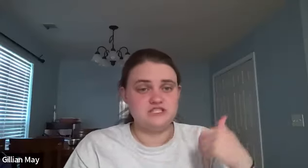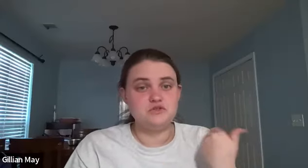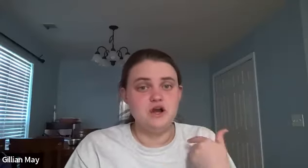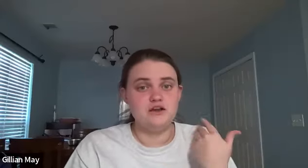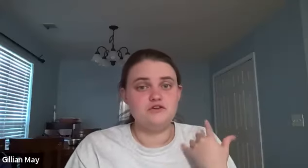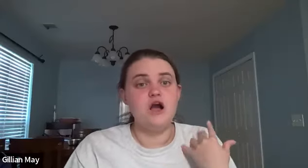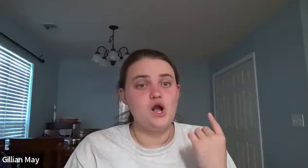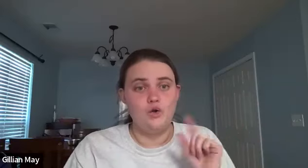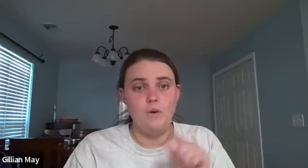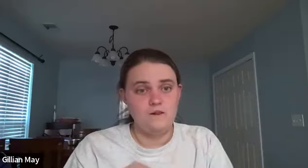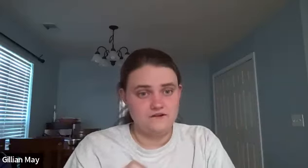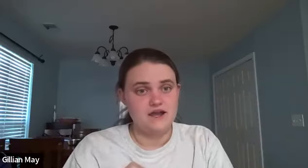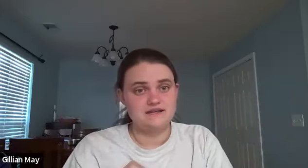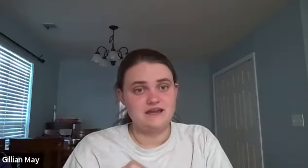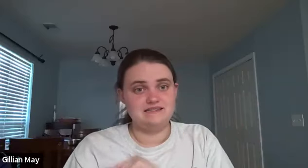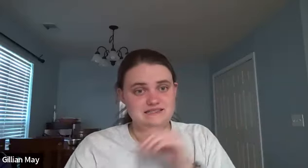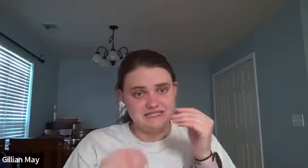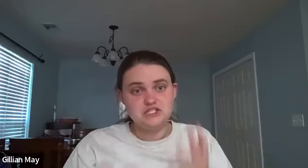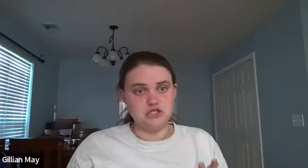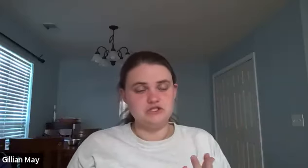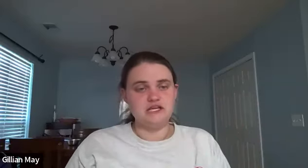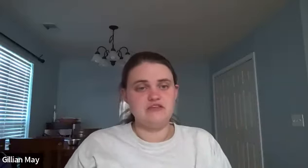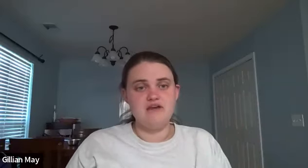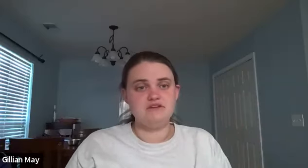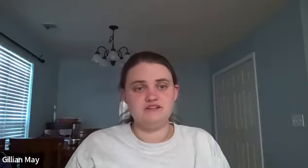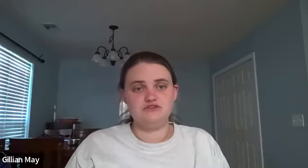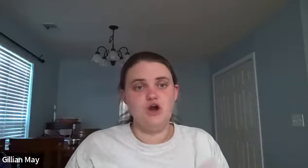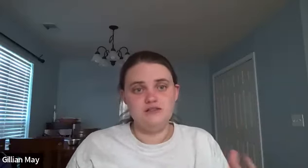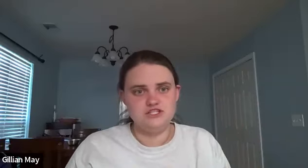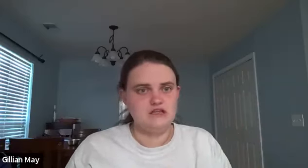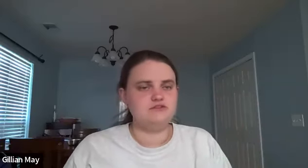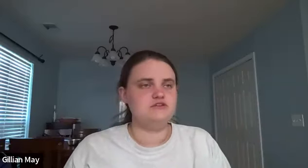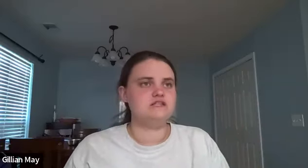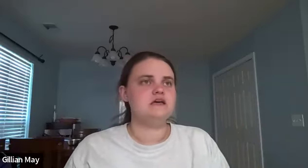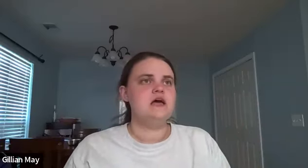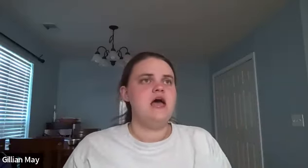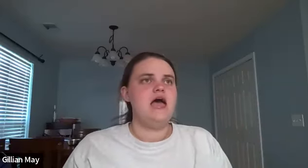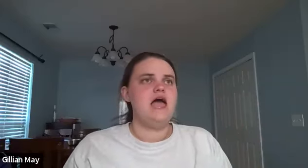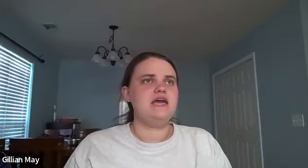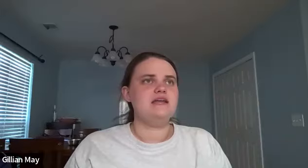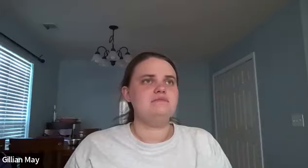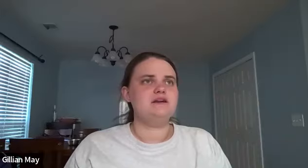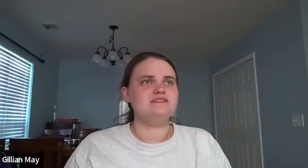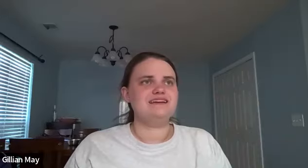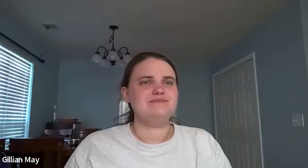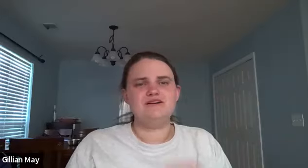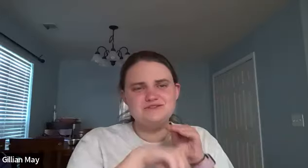still young. They're not qualified teachers. Like they're college level students. But I was like, but also